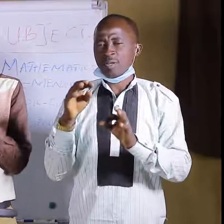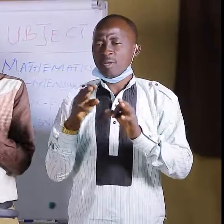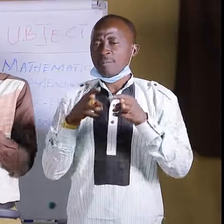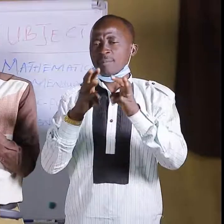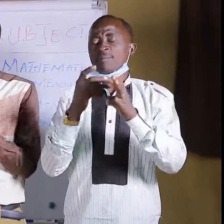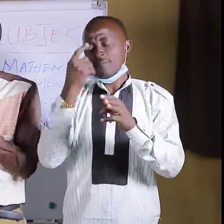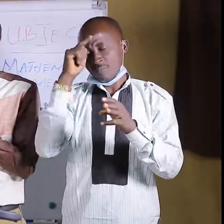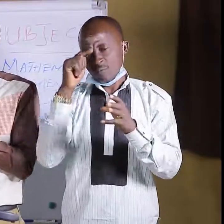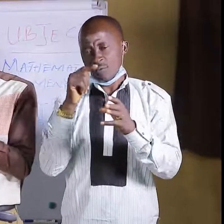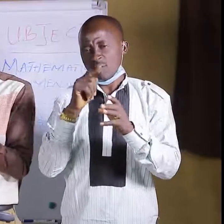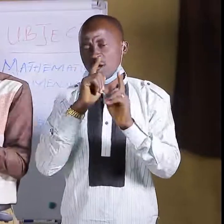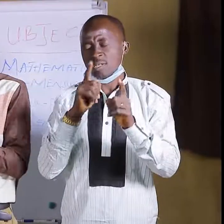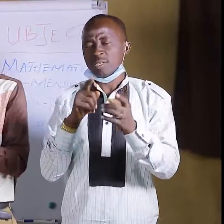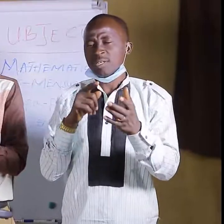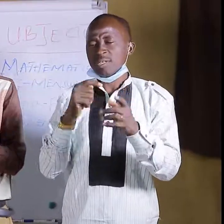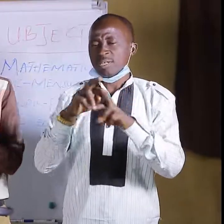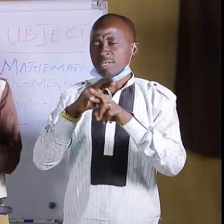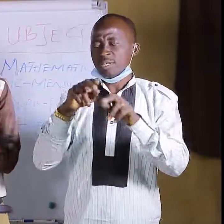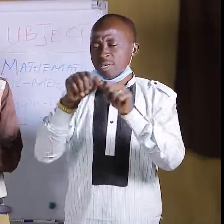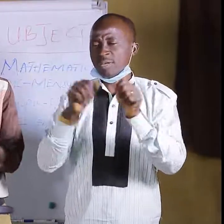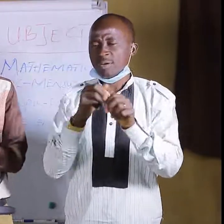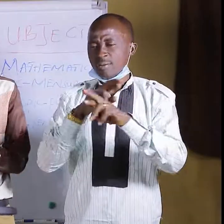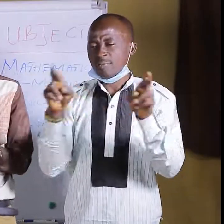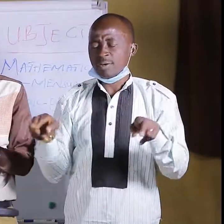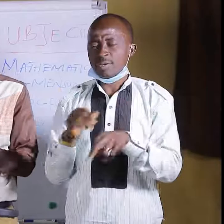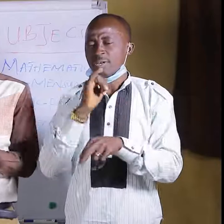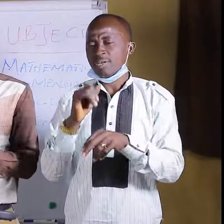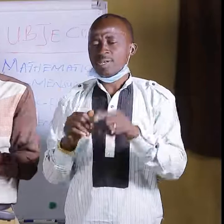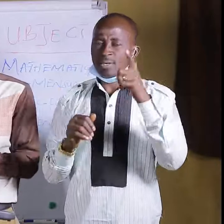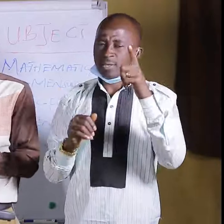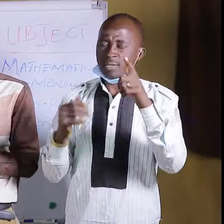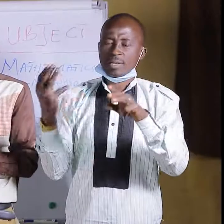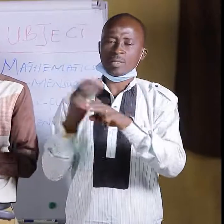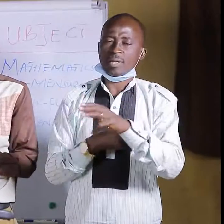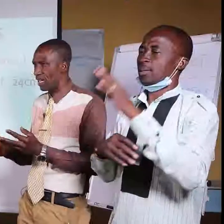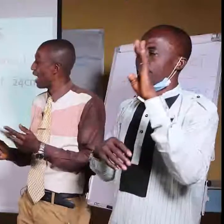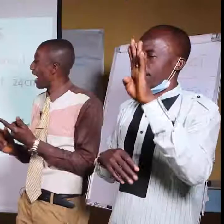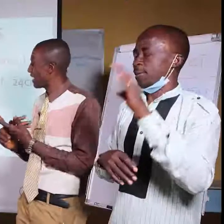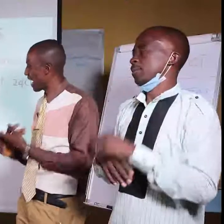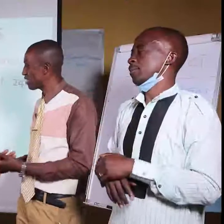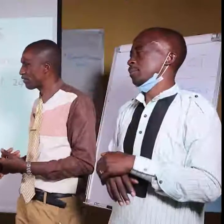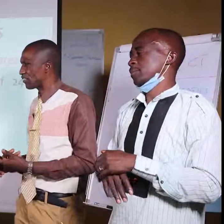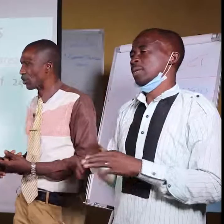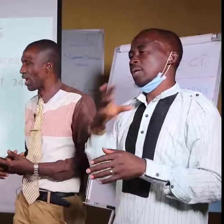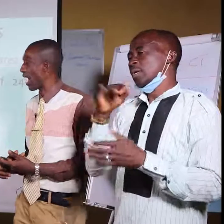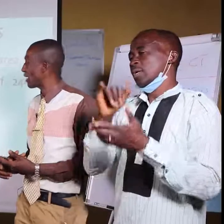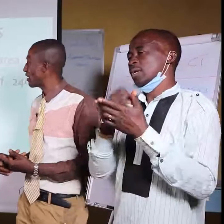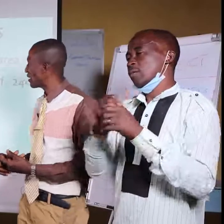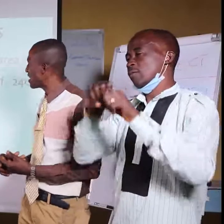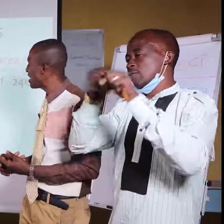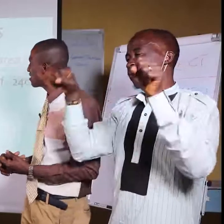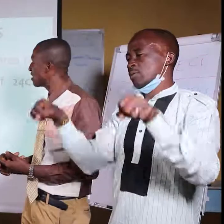for calculating the area of the rectangle is length times the breadth. And that of the